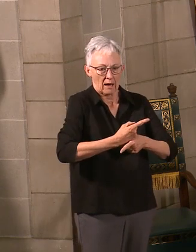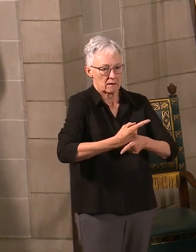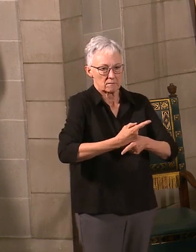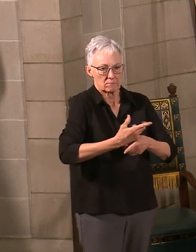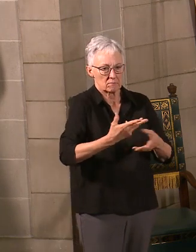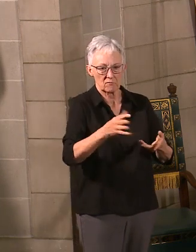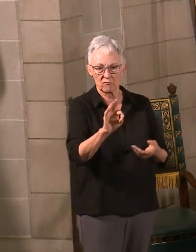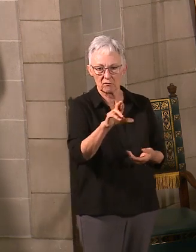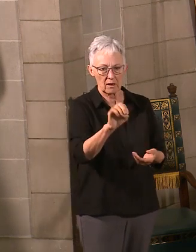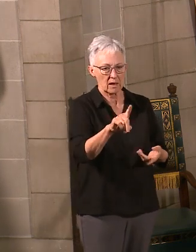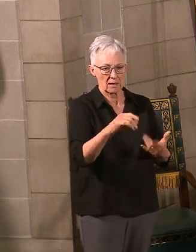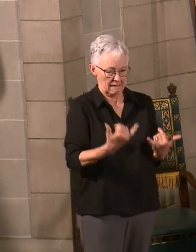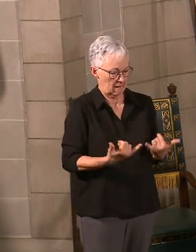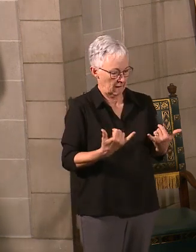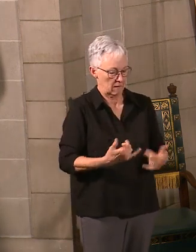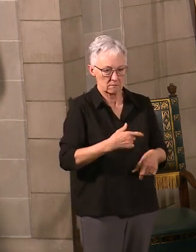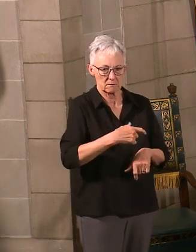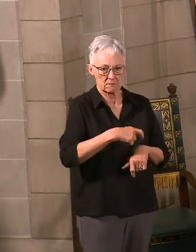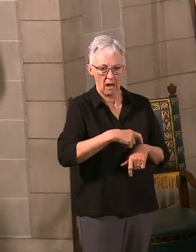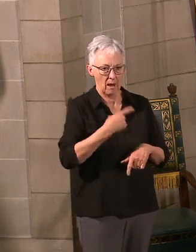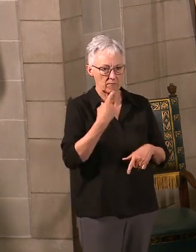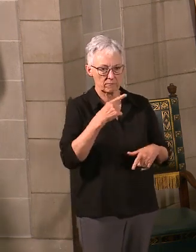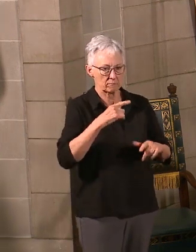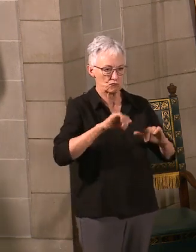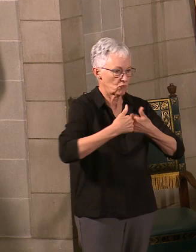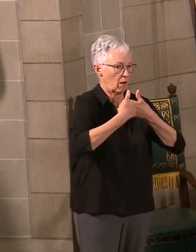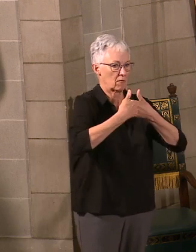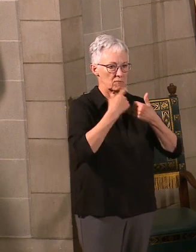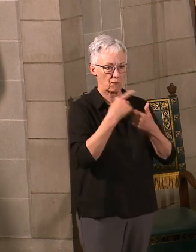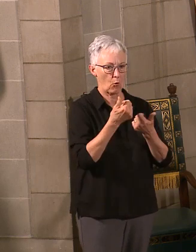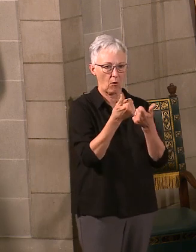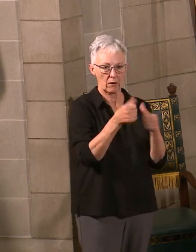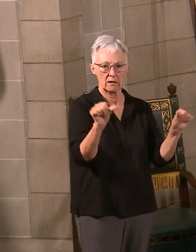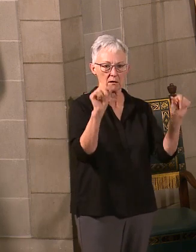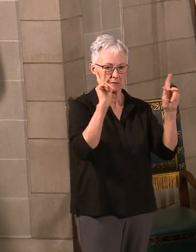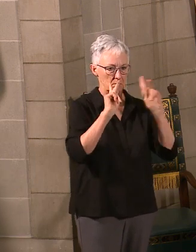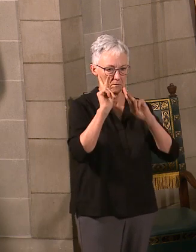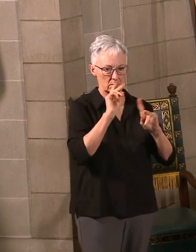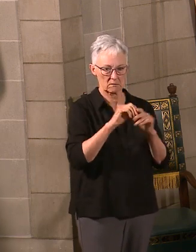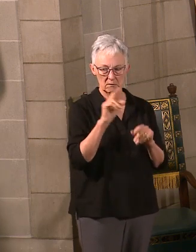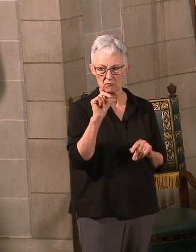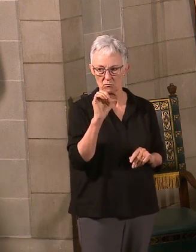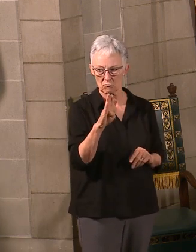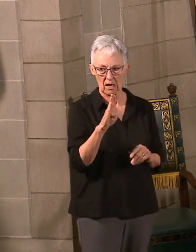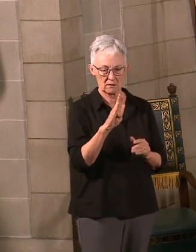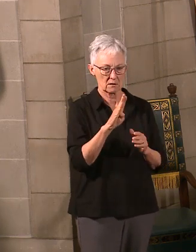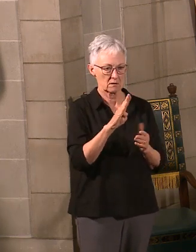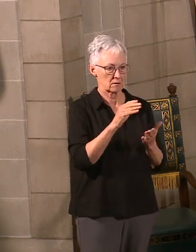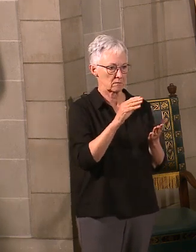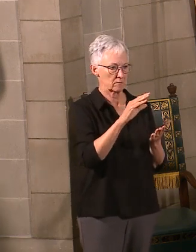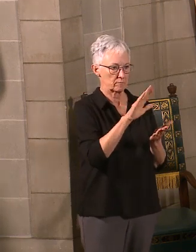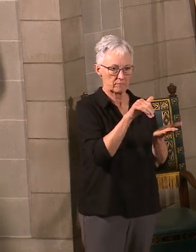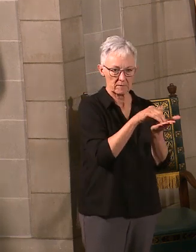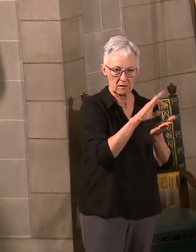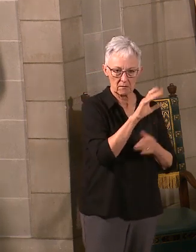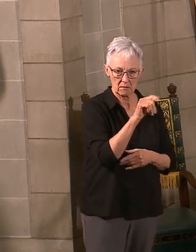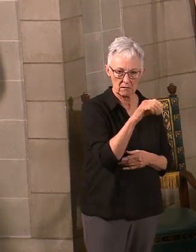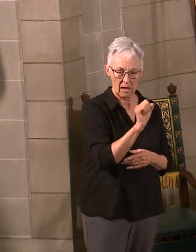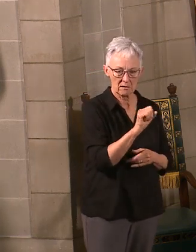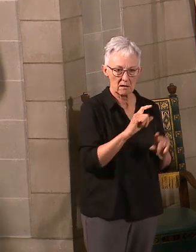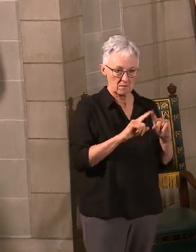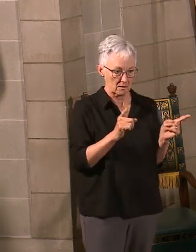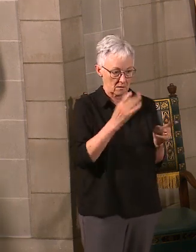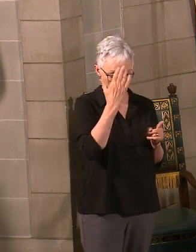time for everybody here in the state of Nebraska. And we know that one of the obstacles, for example, to some people going back to work is the access to the child